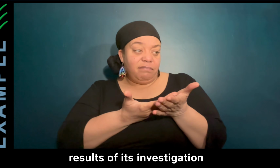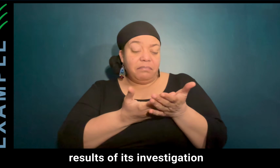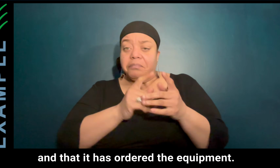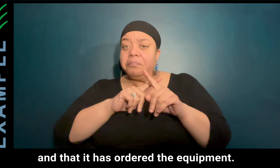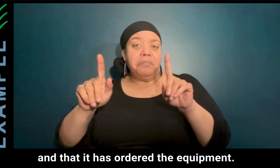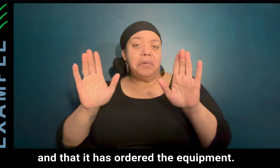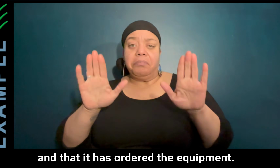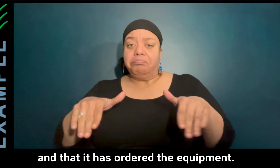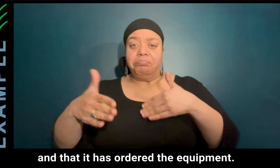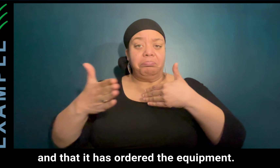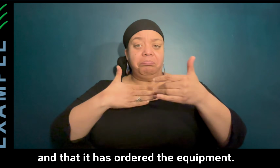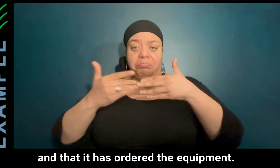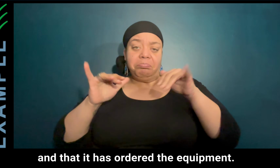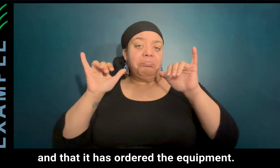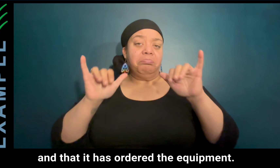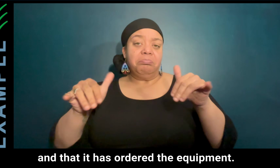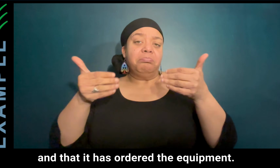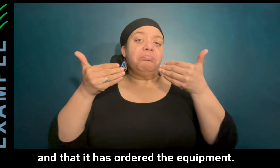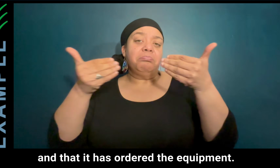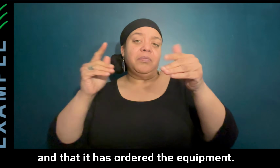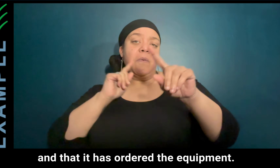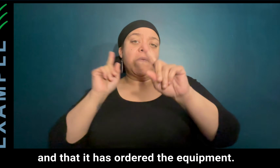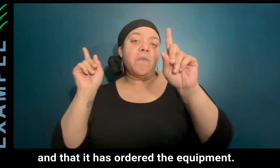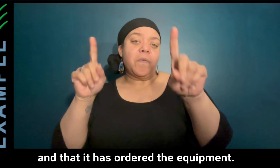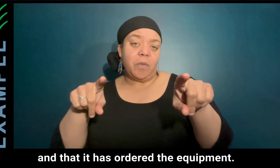and that it has ordered the equipment.